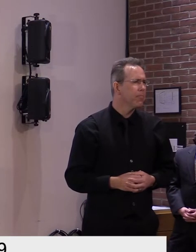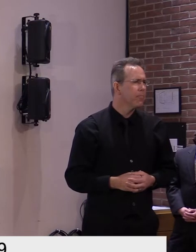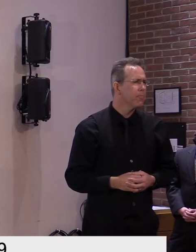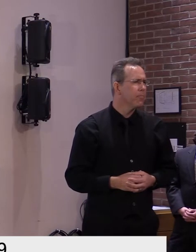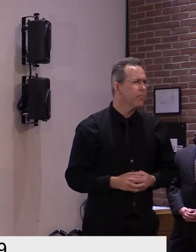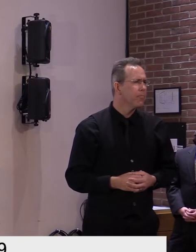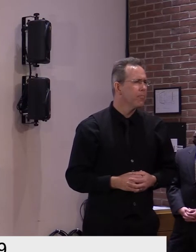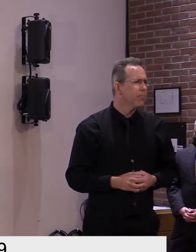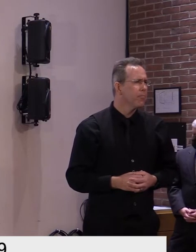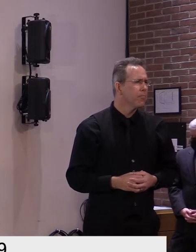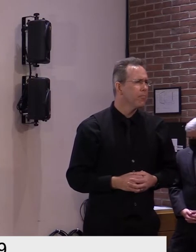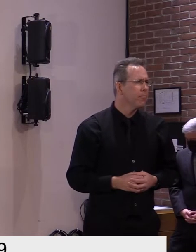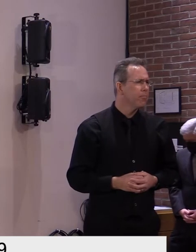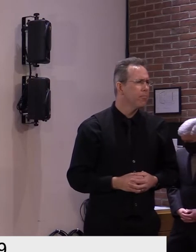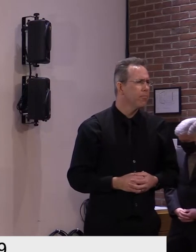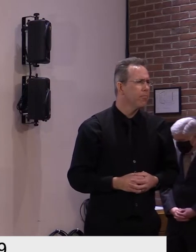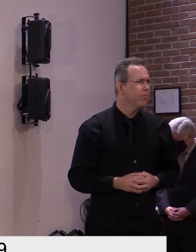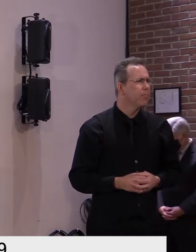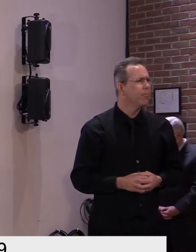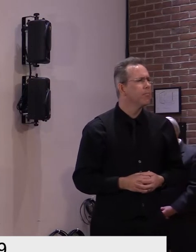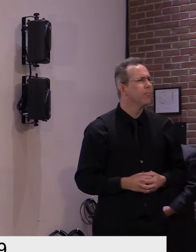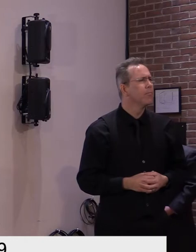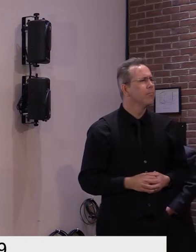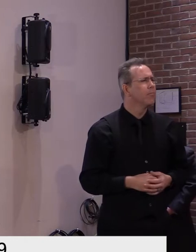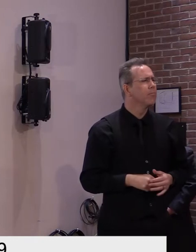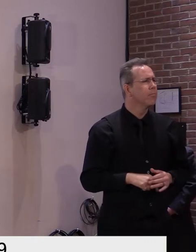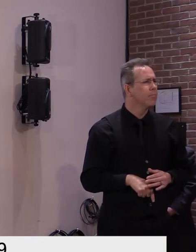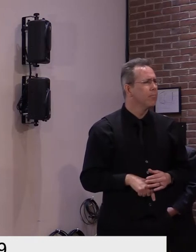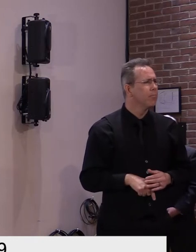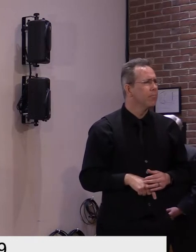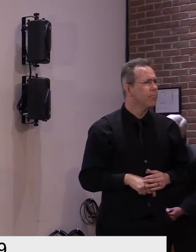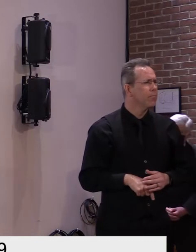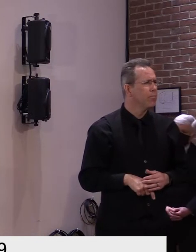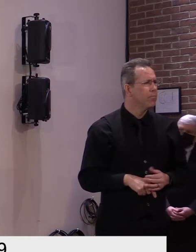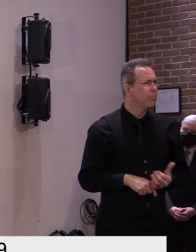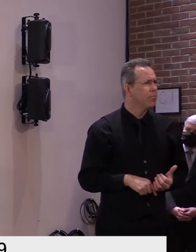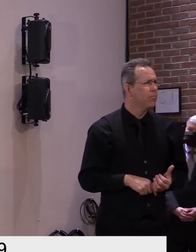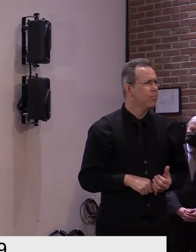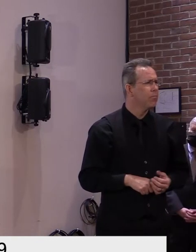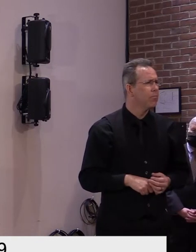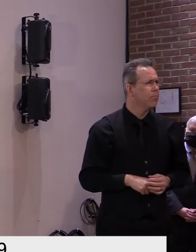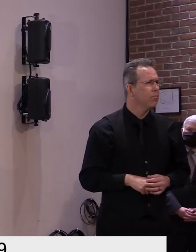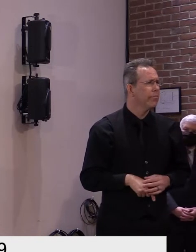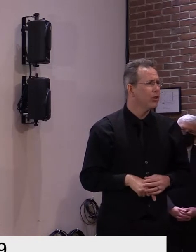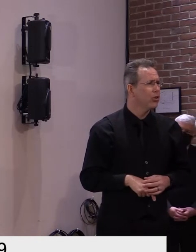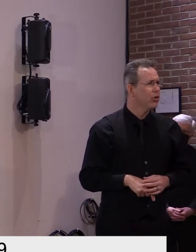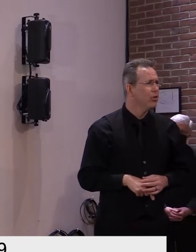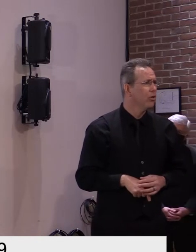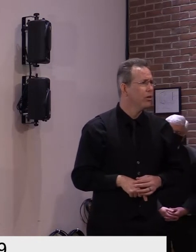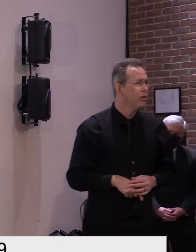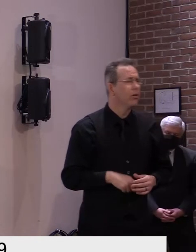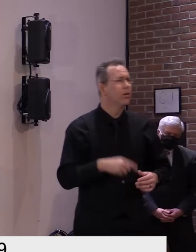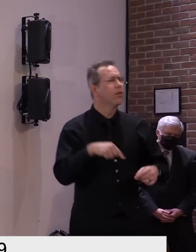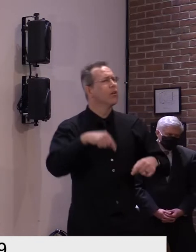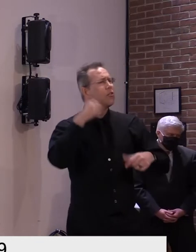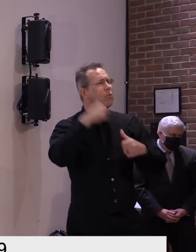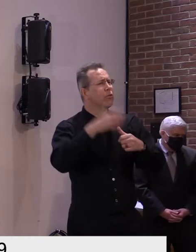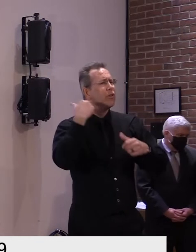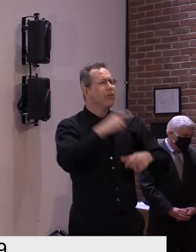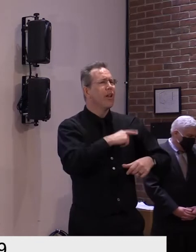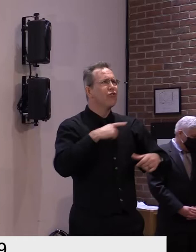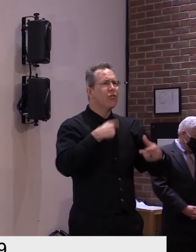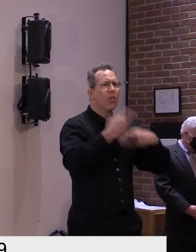fixture of the state's general election. Will you support this change? Yeah, I've been supportive. I think it proved to